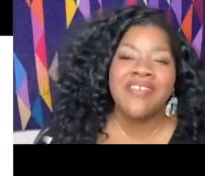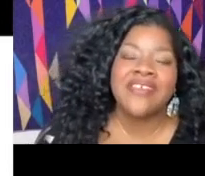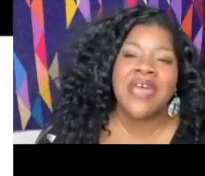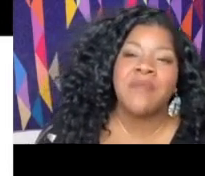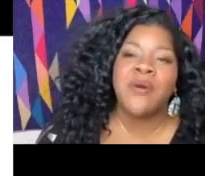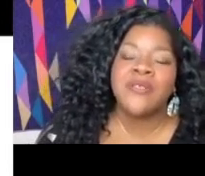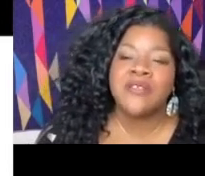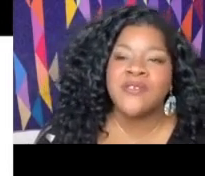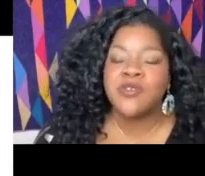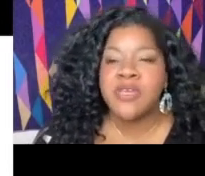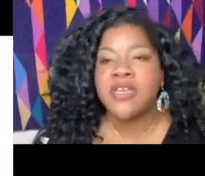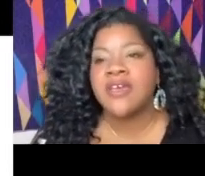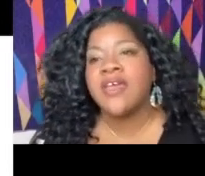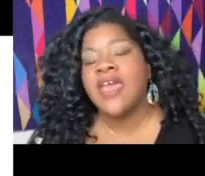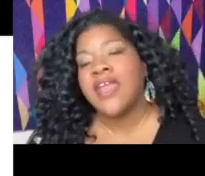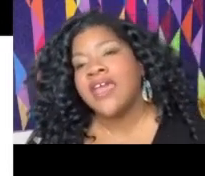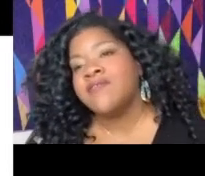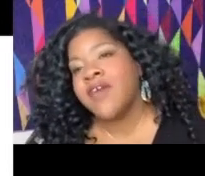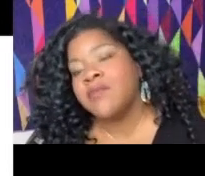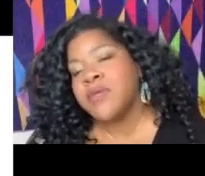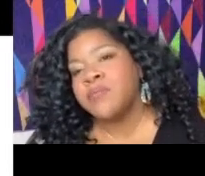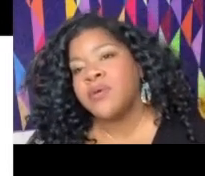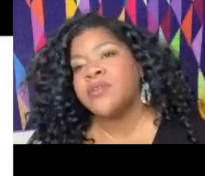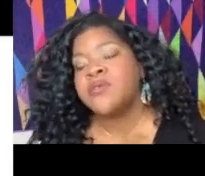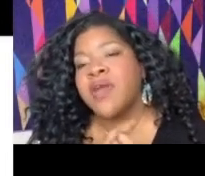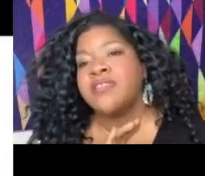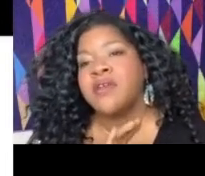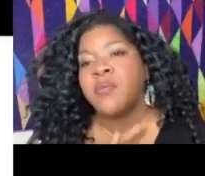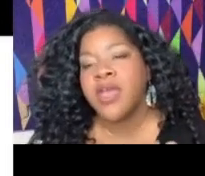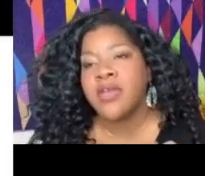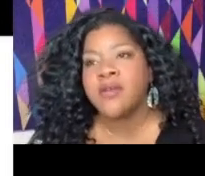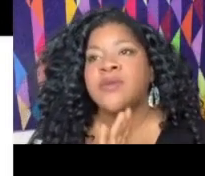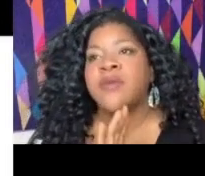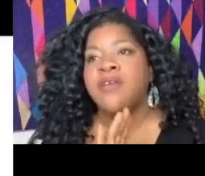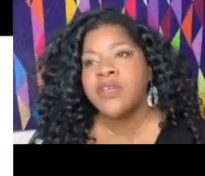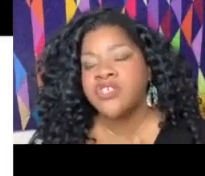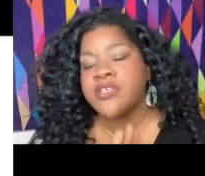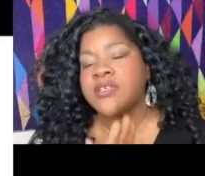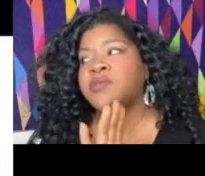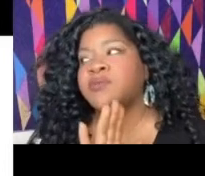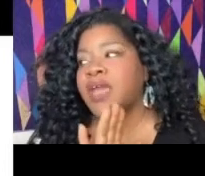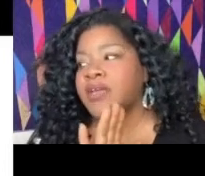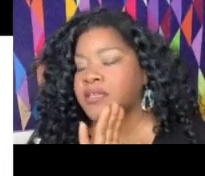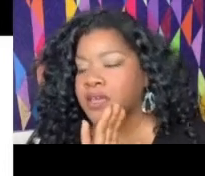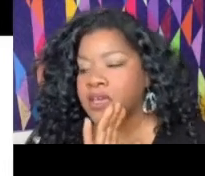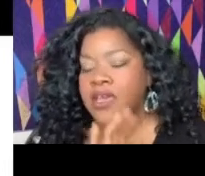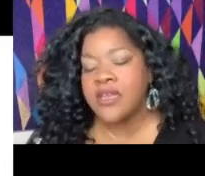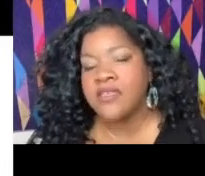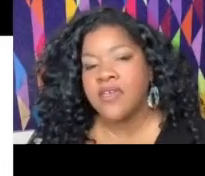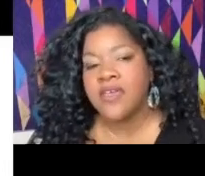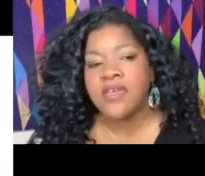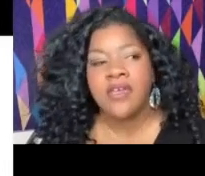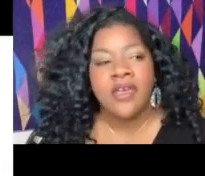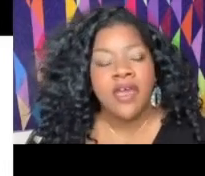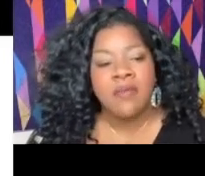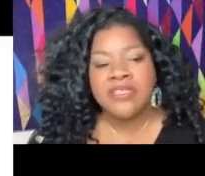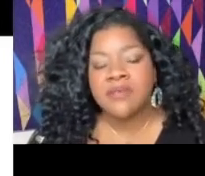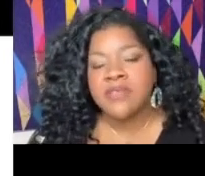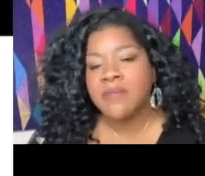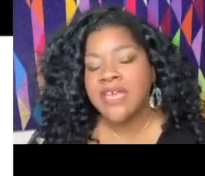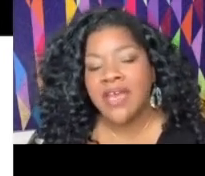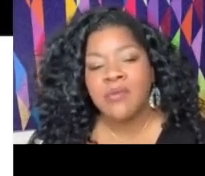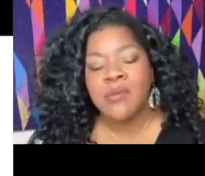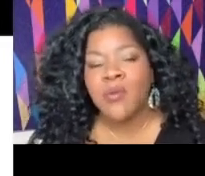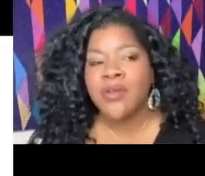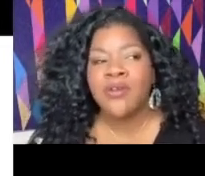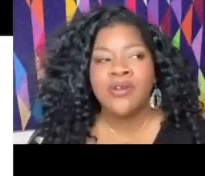work like this, I post on social media and I invite people to write their prayers, to write wishes, to write anything. And